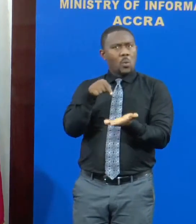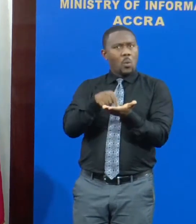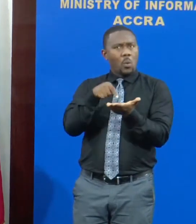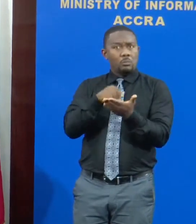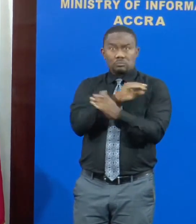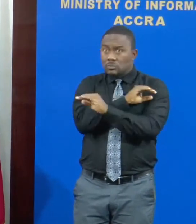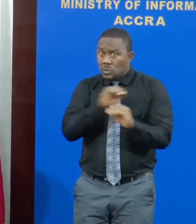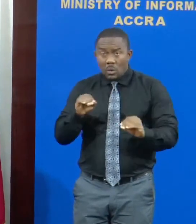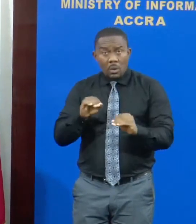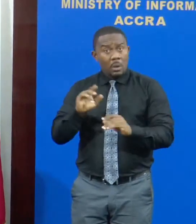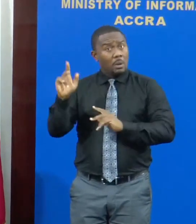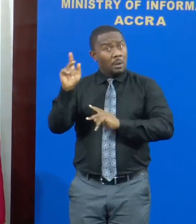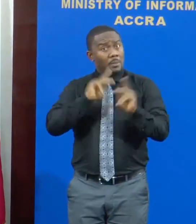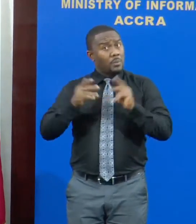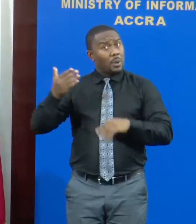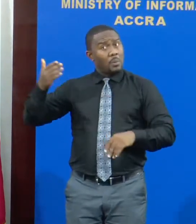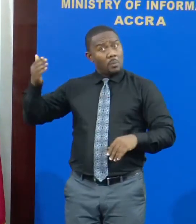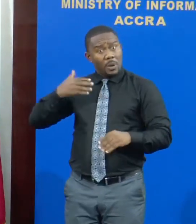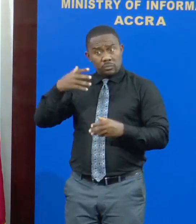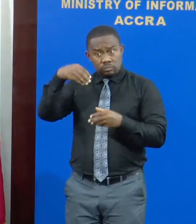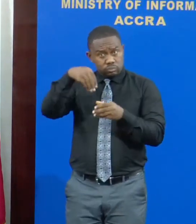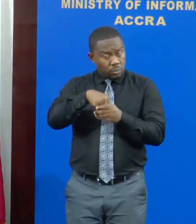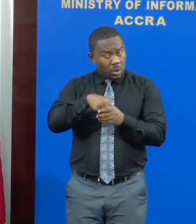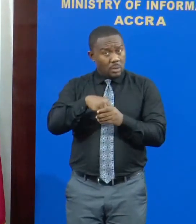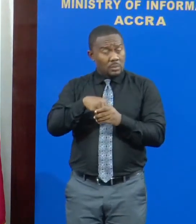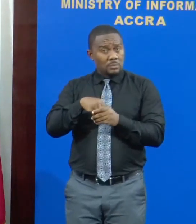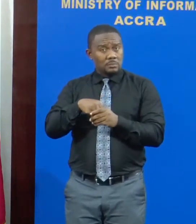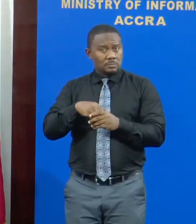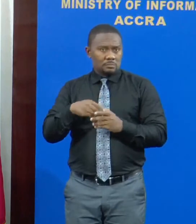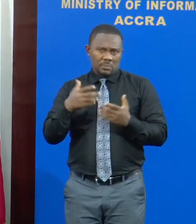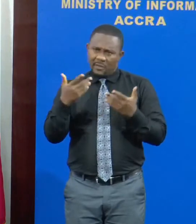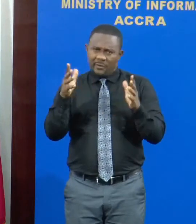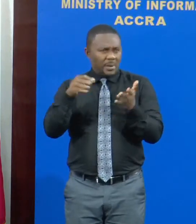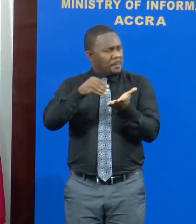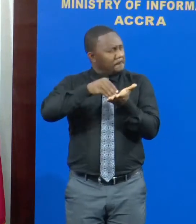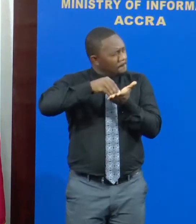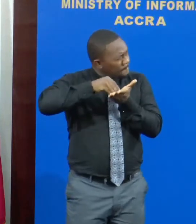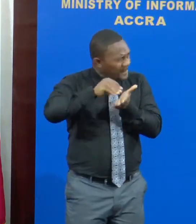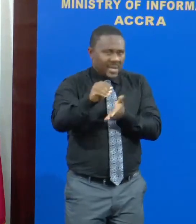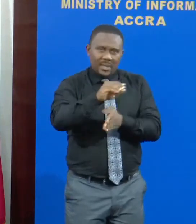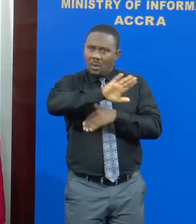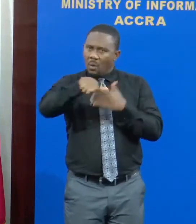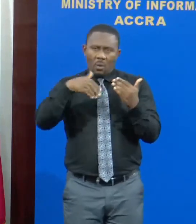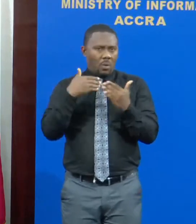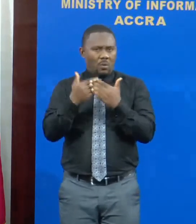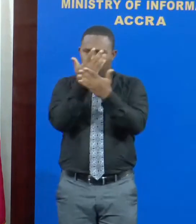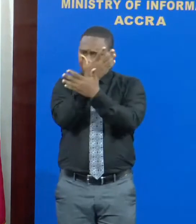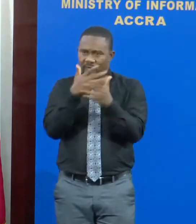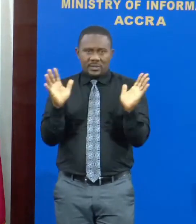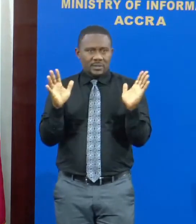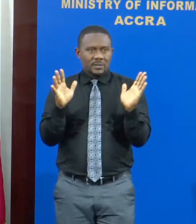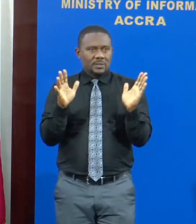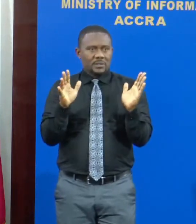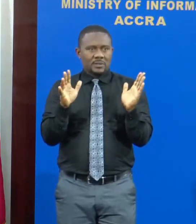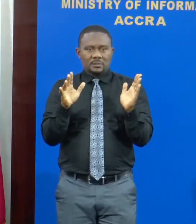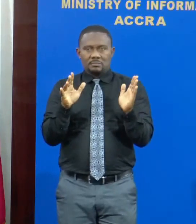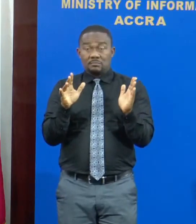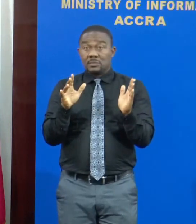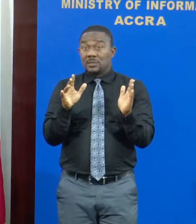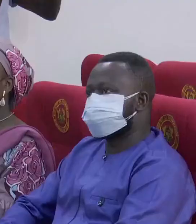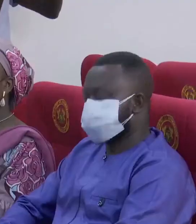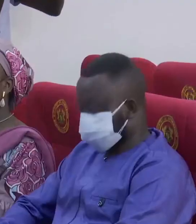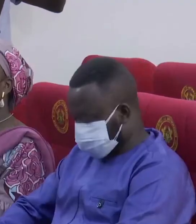All those people we engaged as contract staff, we have paid them off. Their contracts ended in September, and